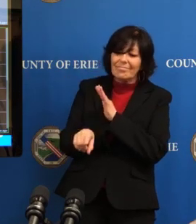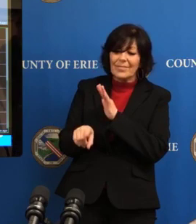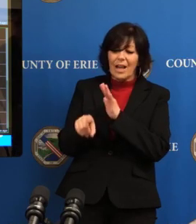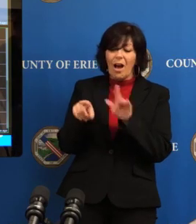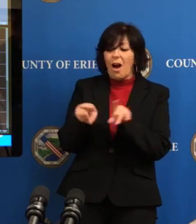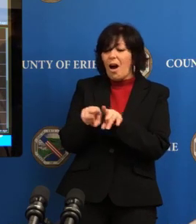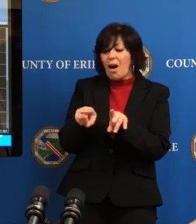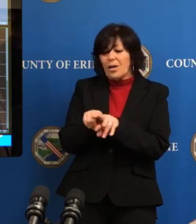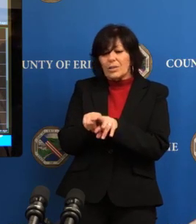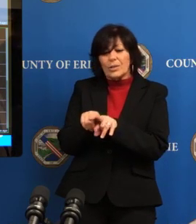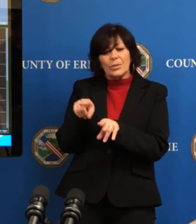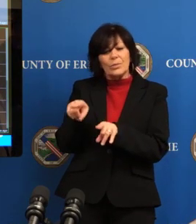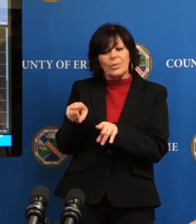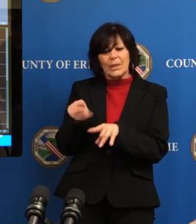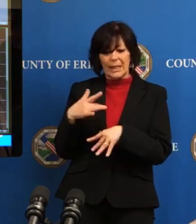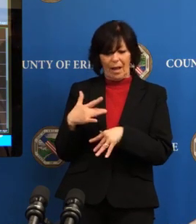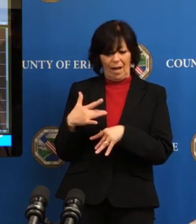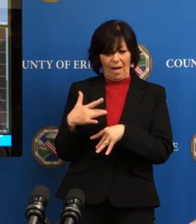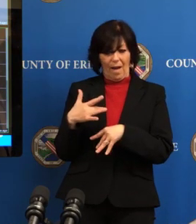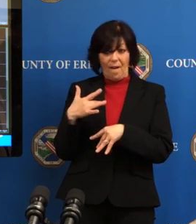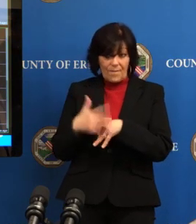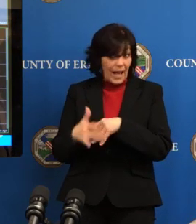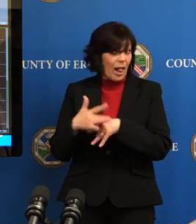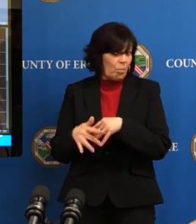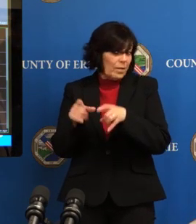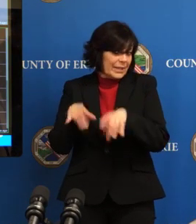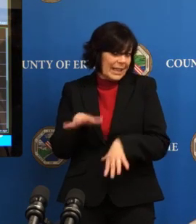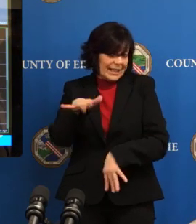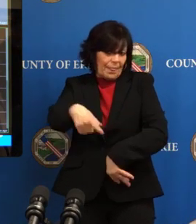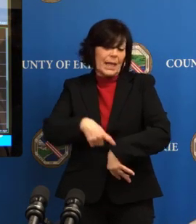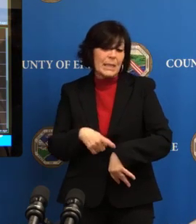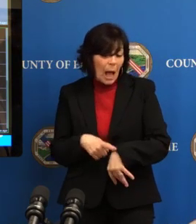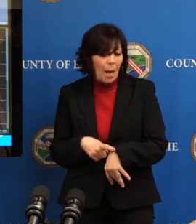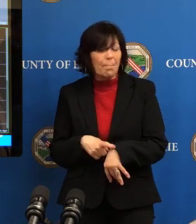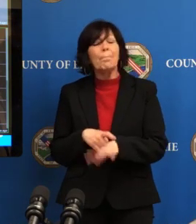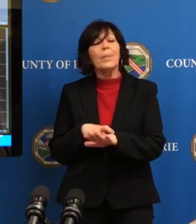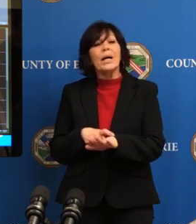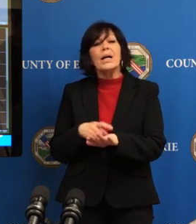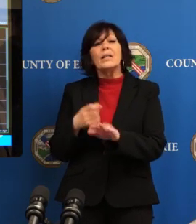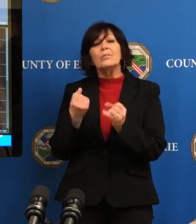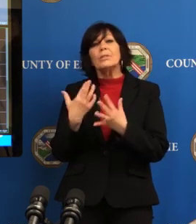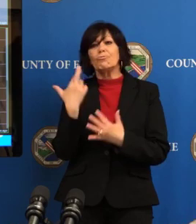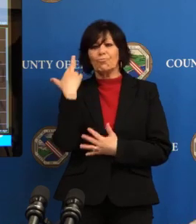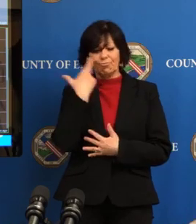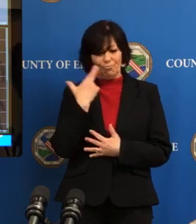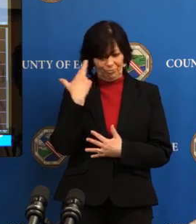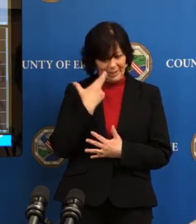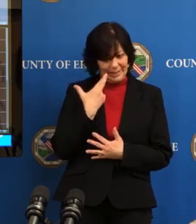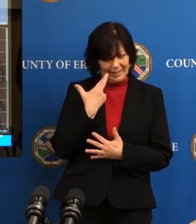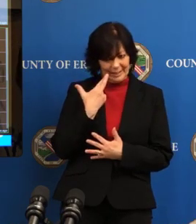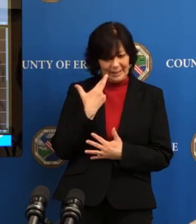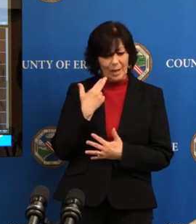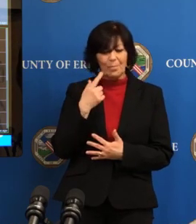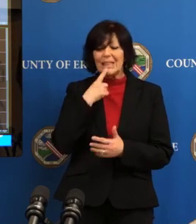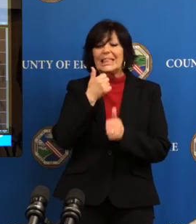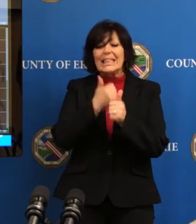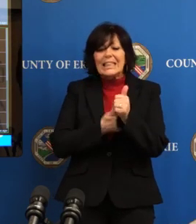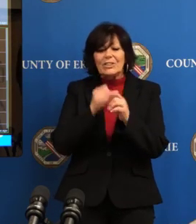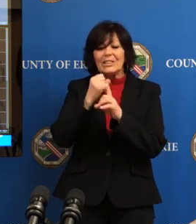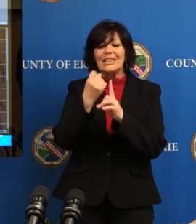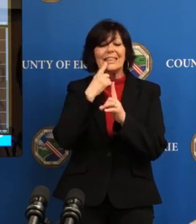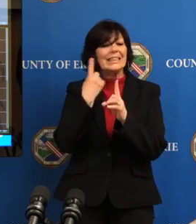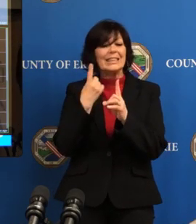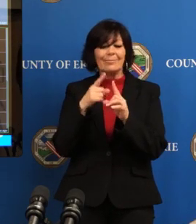into account the availability of tests at the time. So again, we take each as a case-by-case